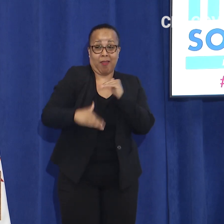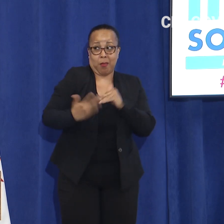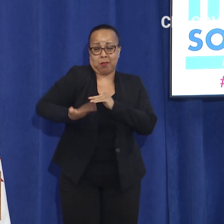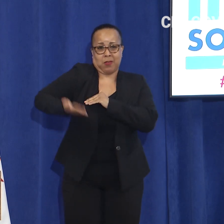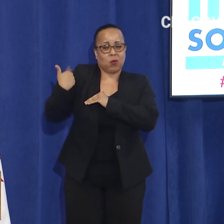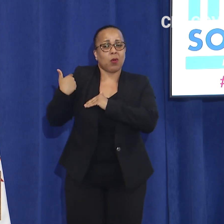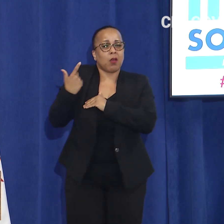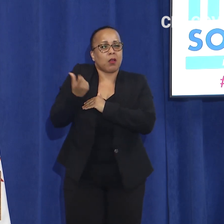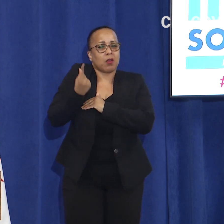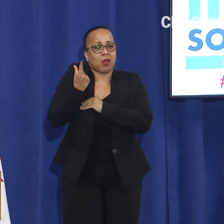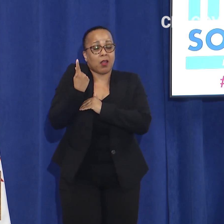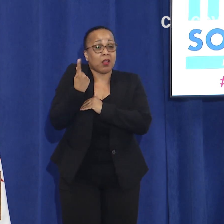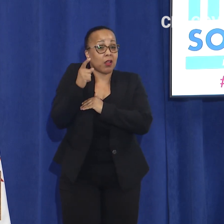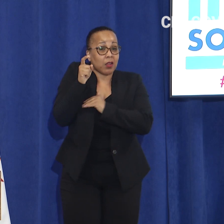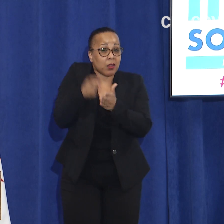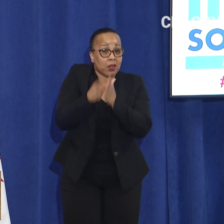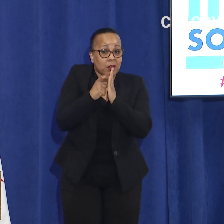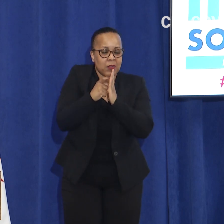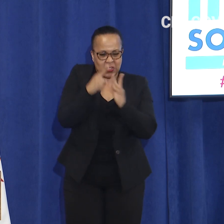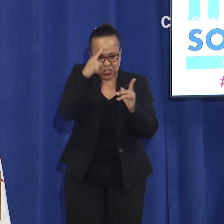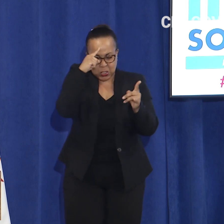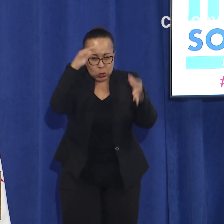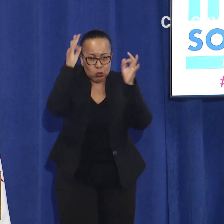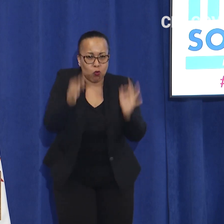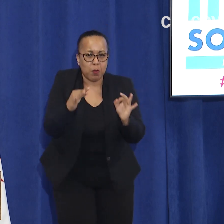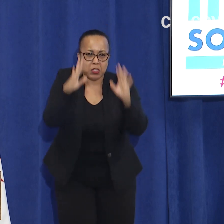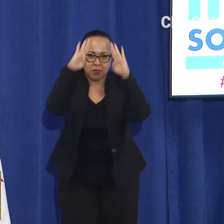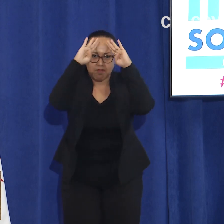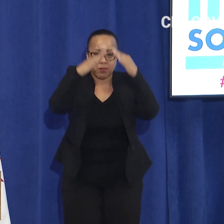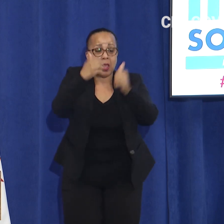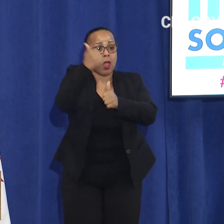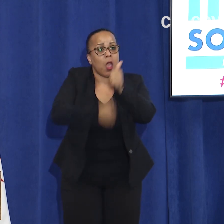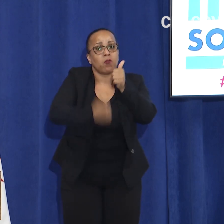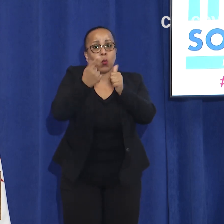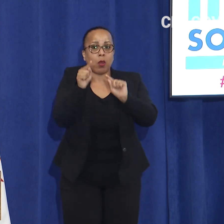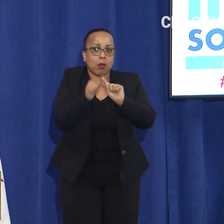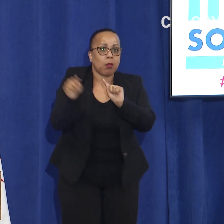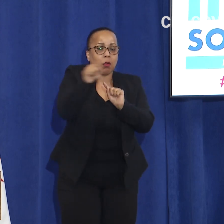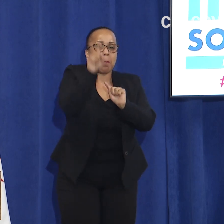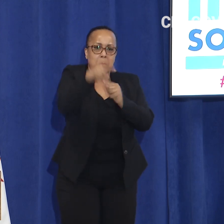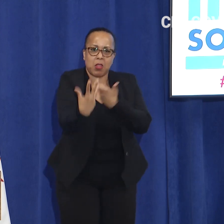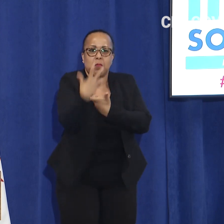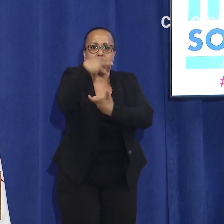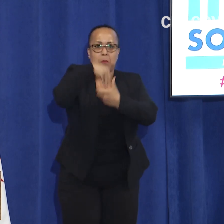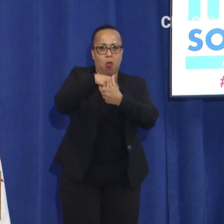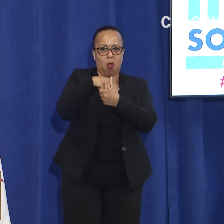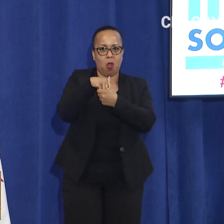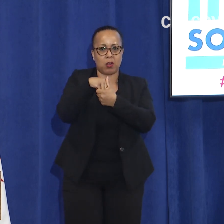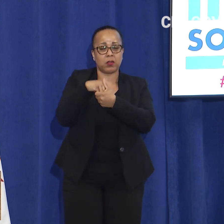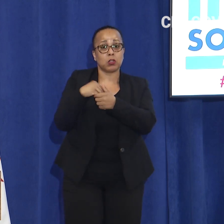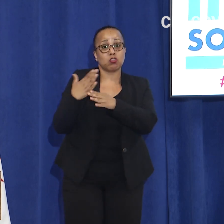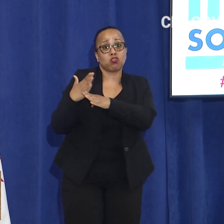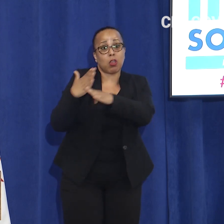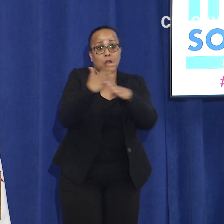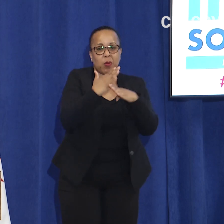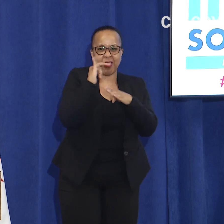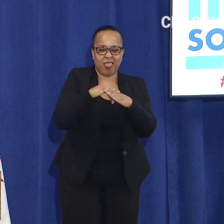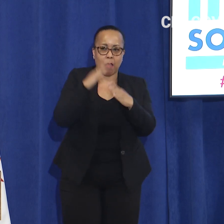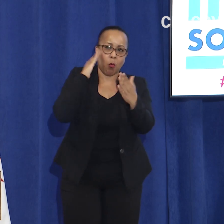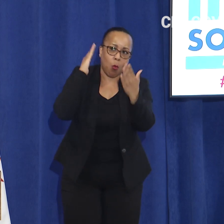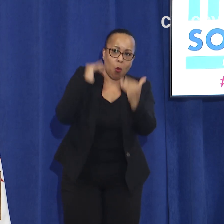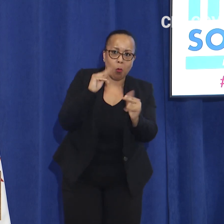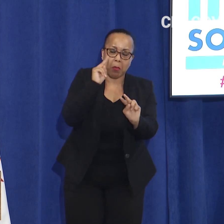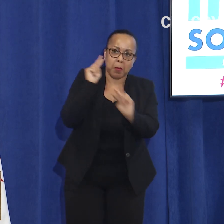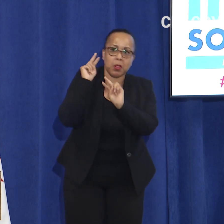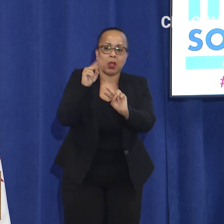been. But it's going to take diligence and determination, and everyone has to be a part of sharing that hope and